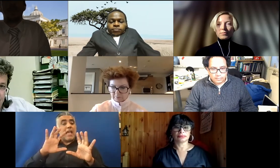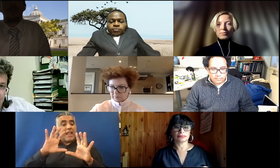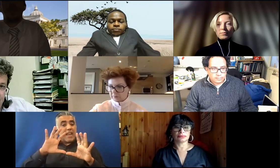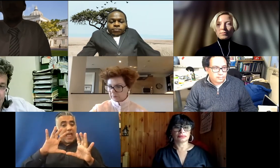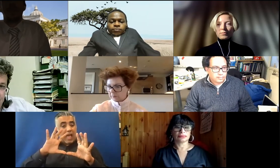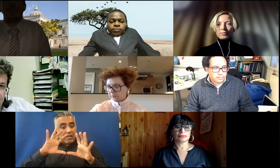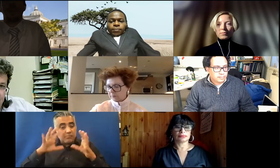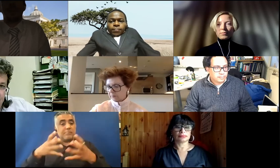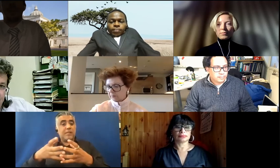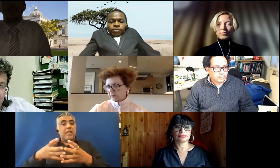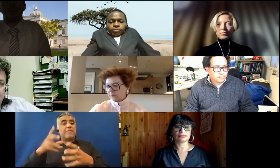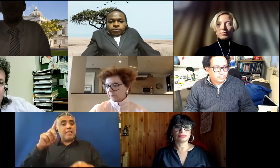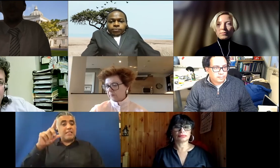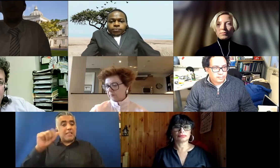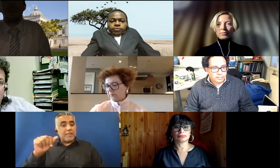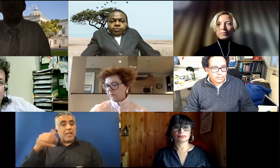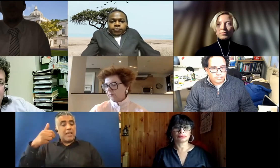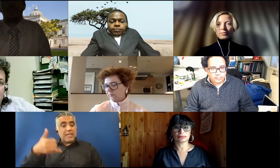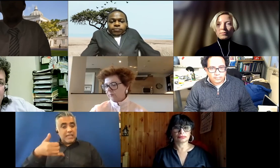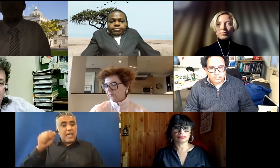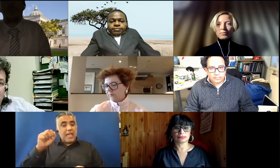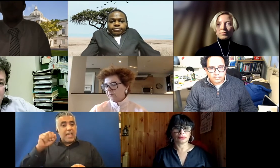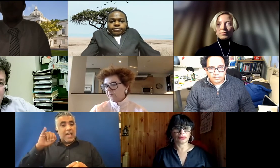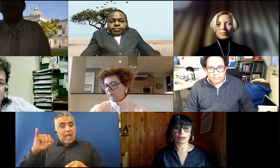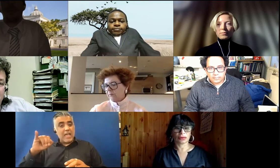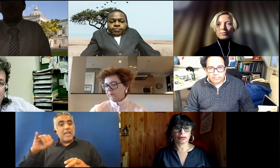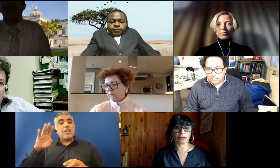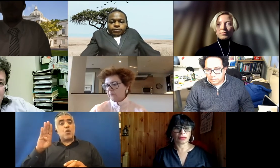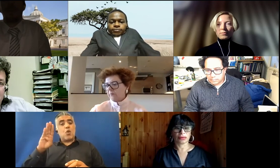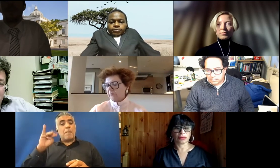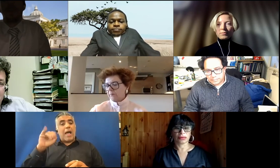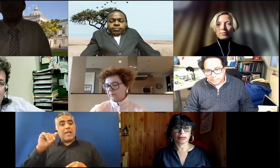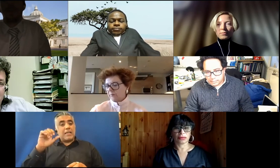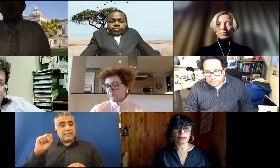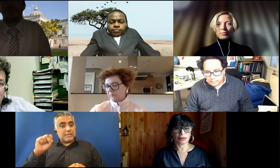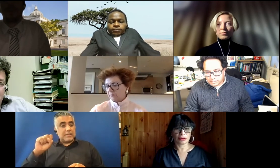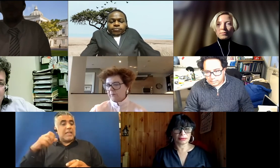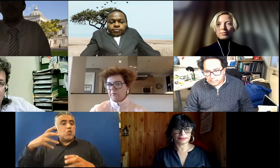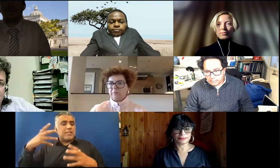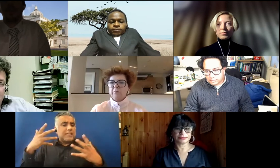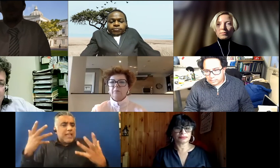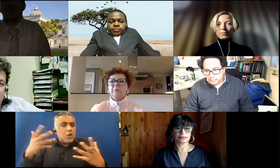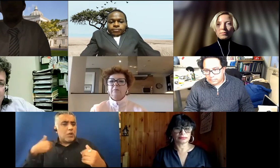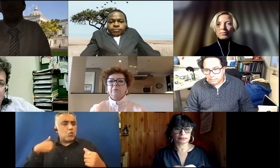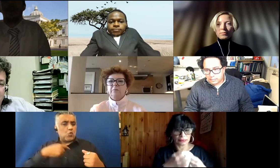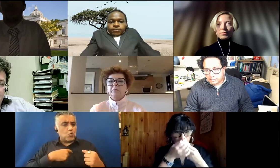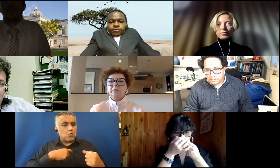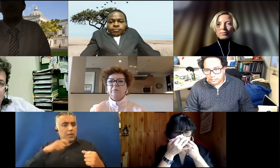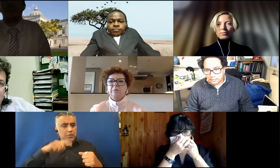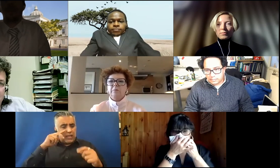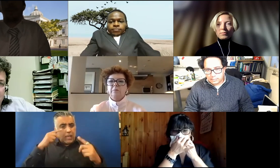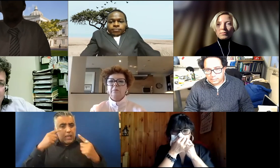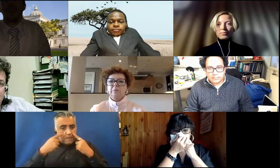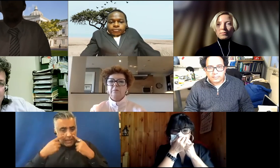intersection of disability and AI in terms of bias. So, you know, really what should we look out for in